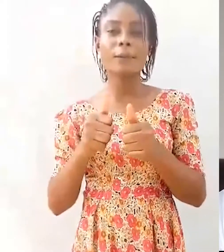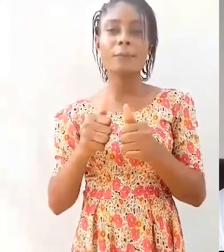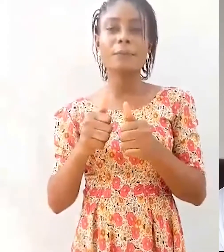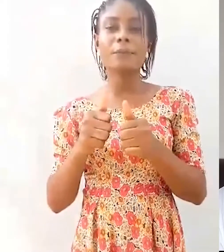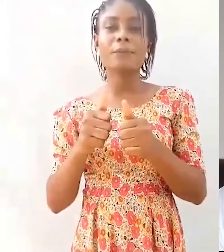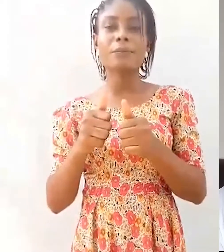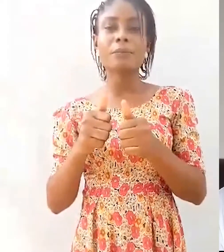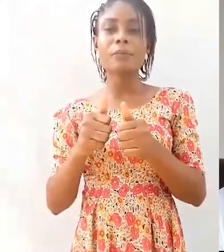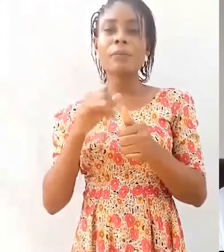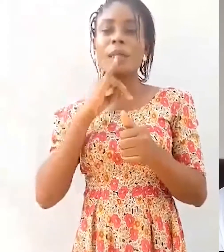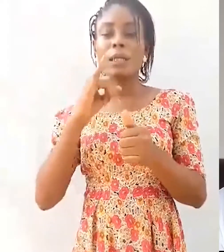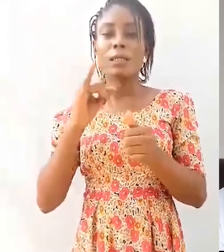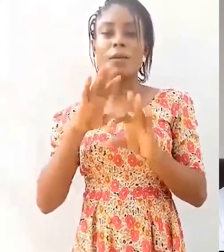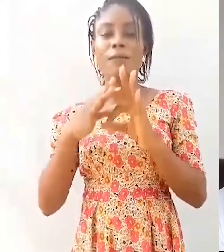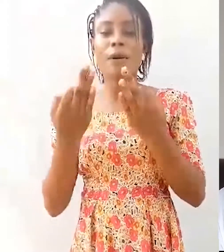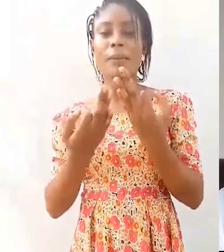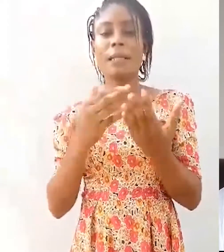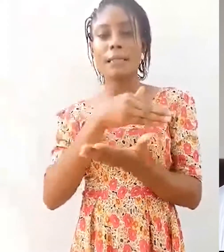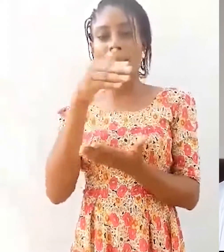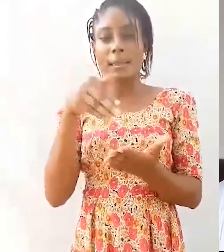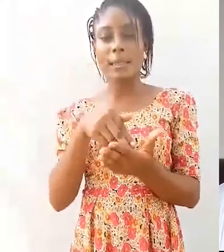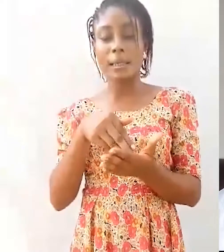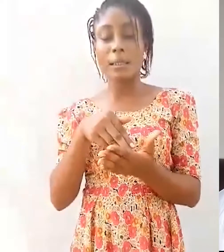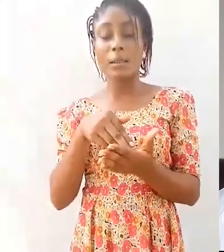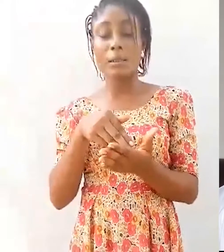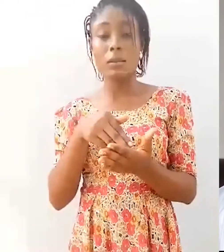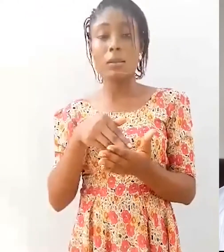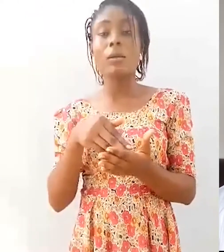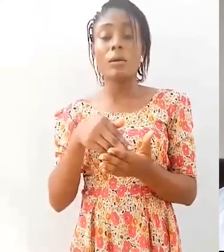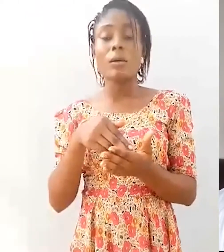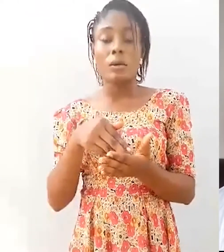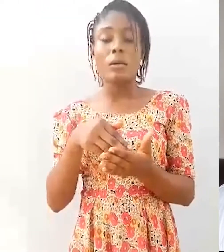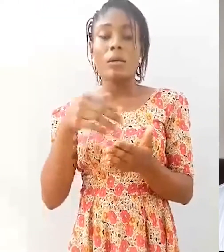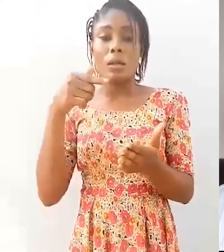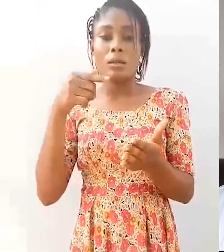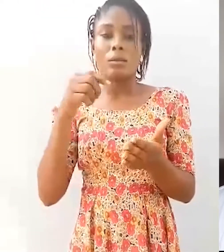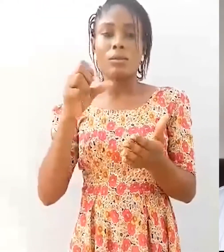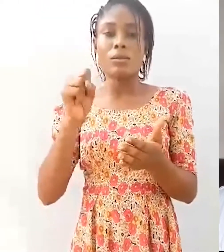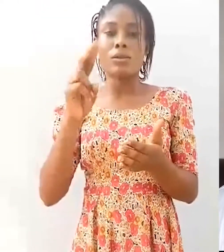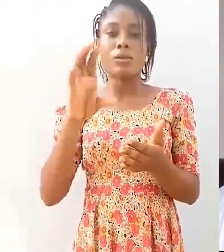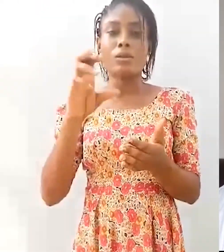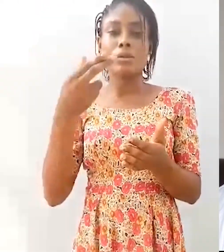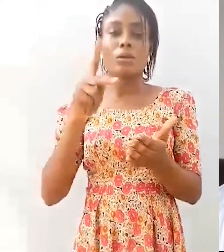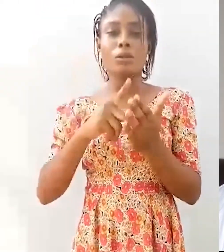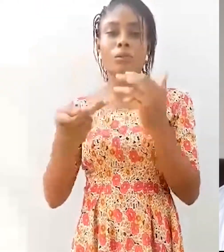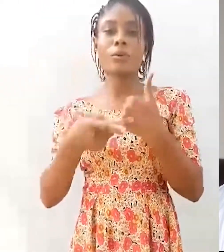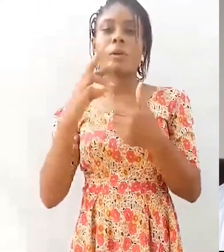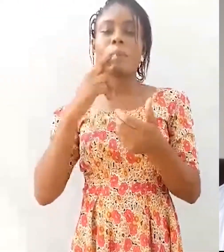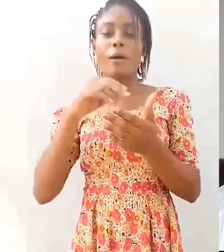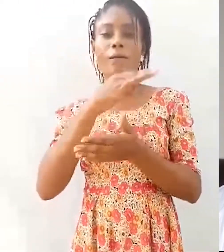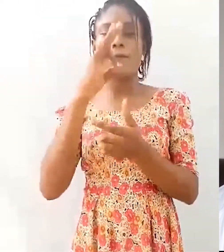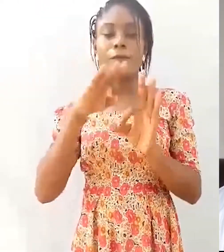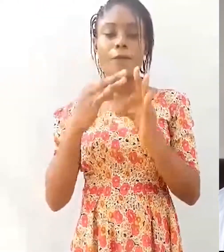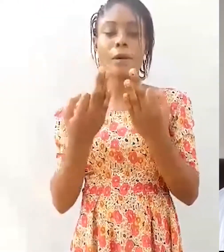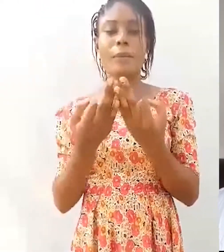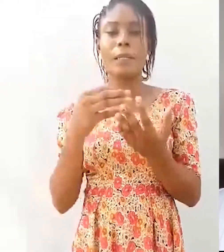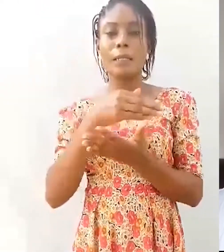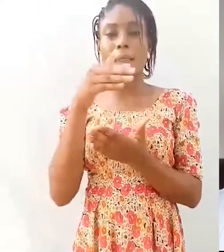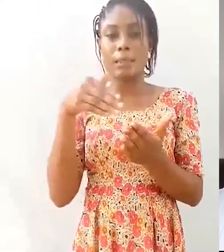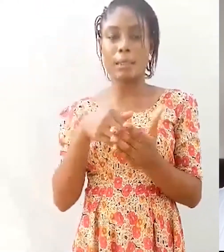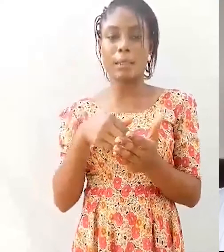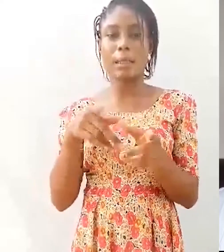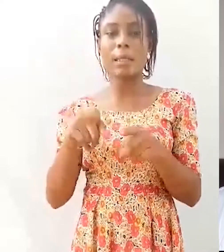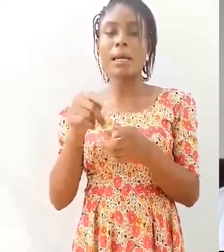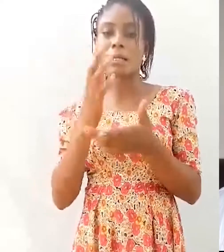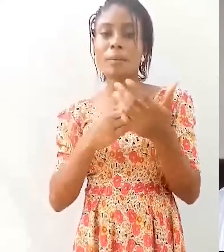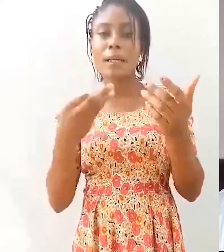family-centered. Such programs are family-centered. That is why I mentioned family as part of the recipients and